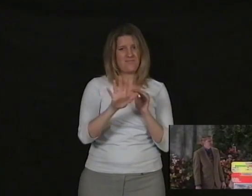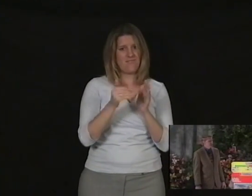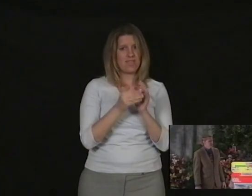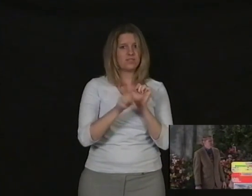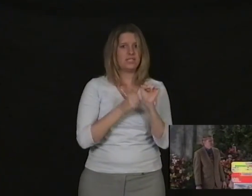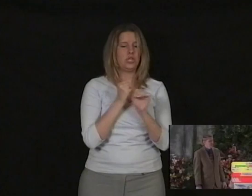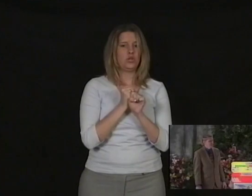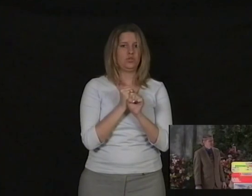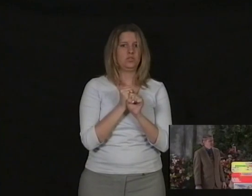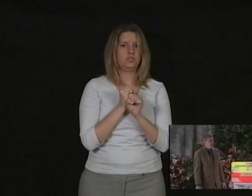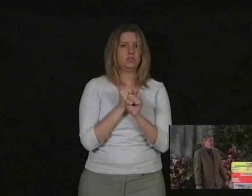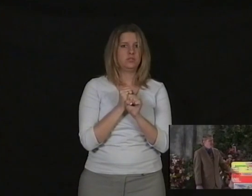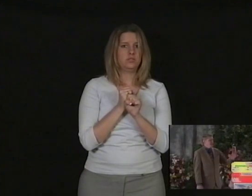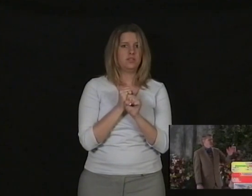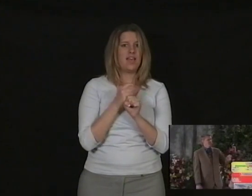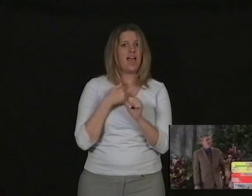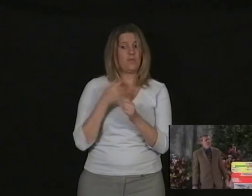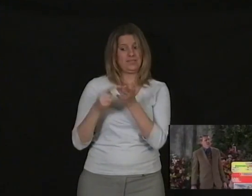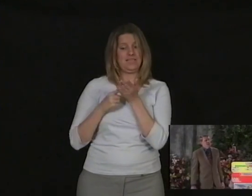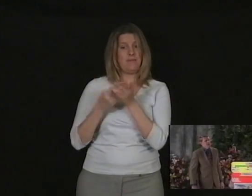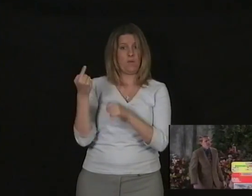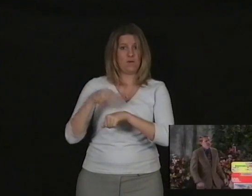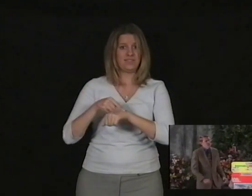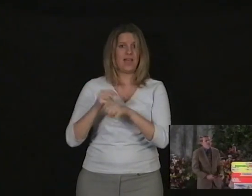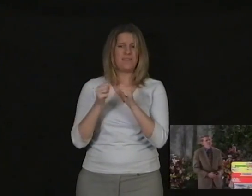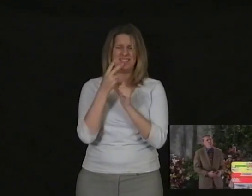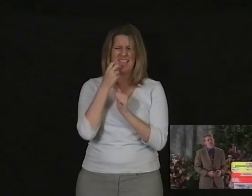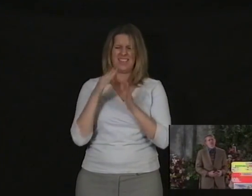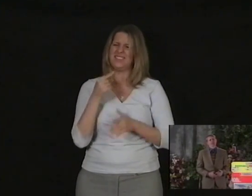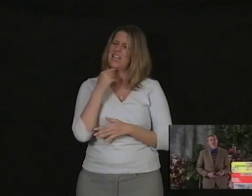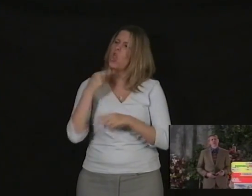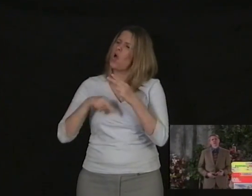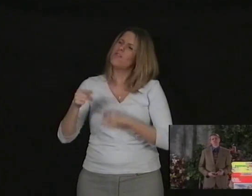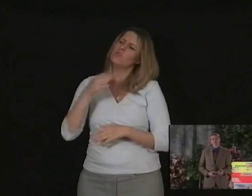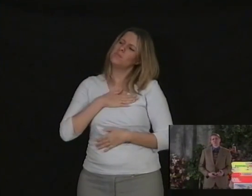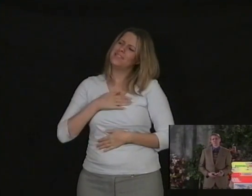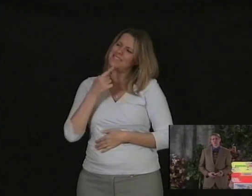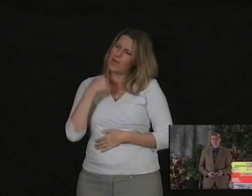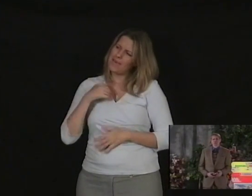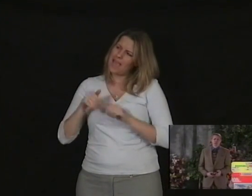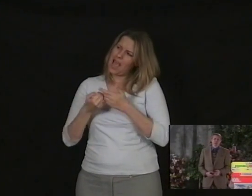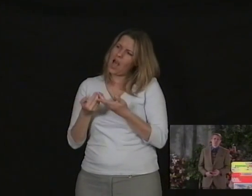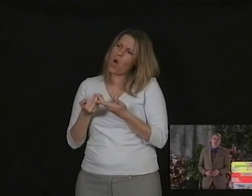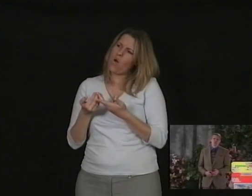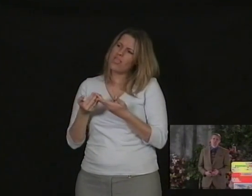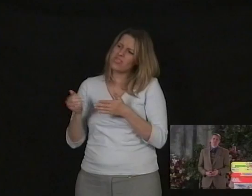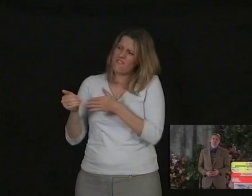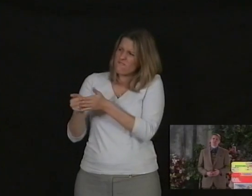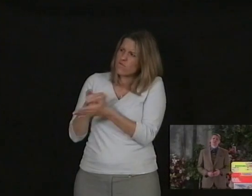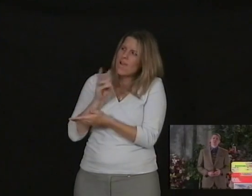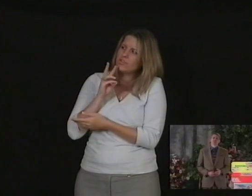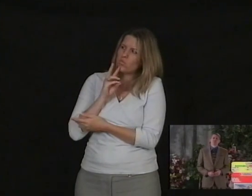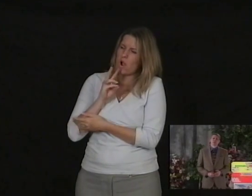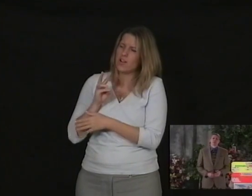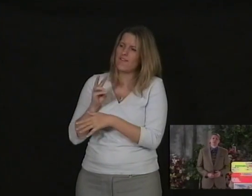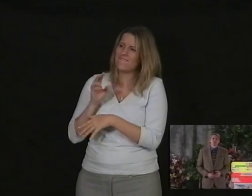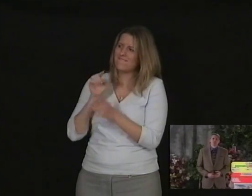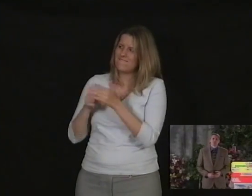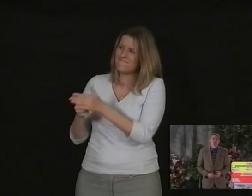5,000 years. I was in a debate one time and this atheist said, "Hovind, would you please tell me how the freshwater fish survived Noah's flood?"